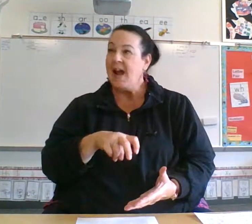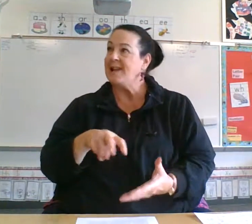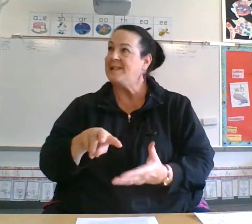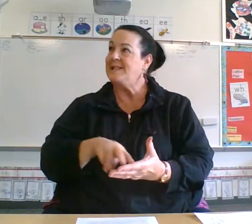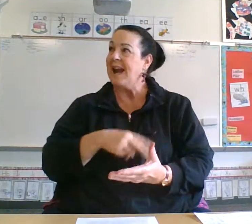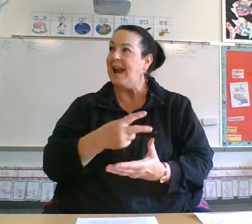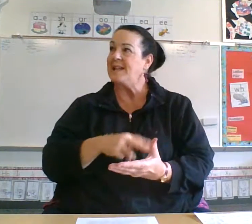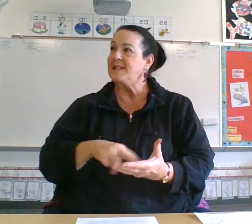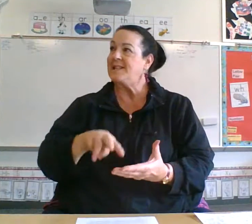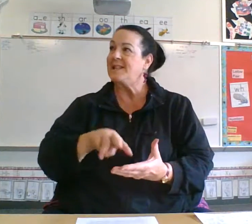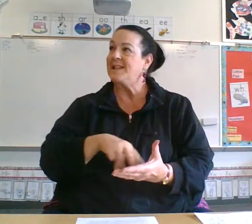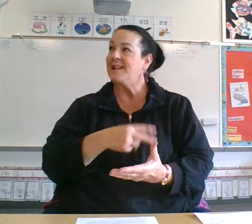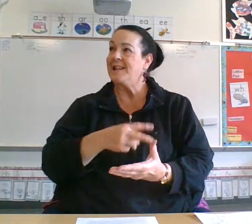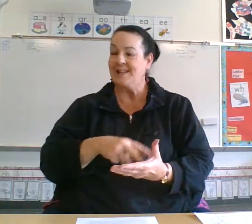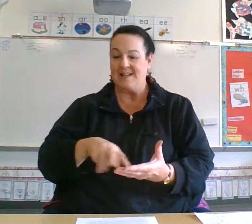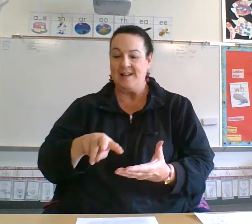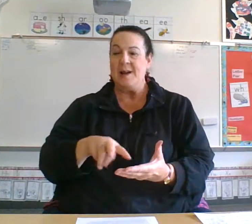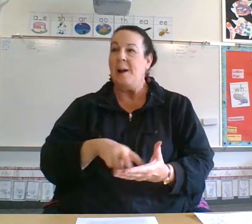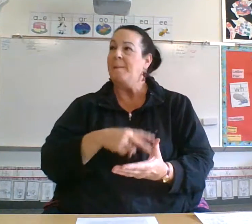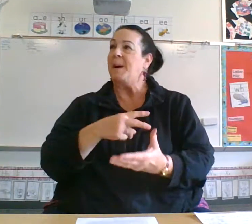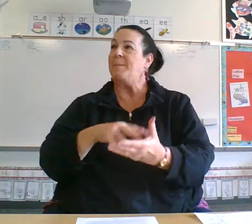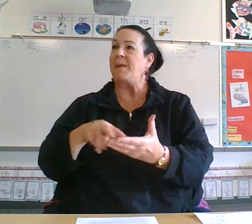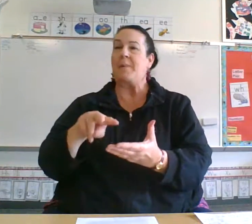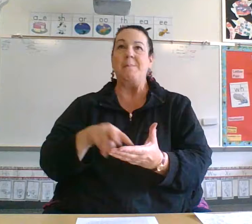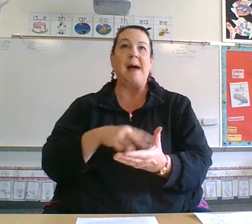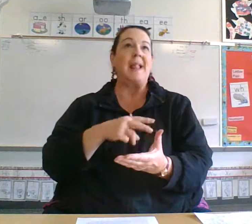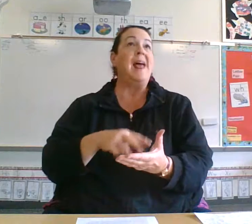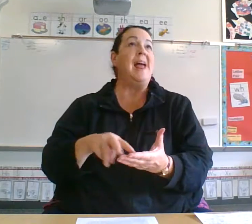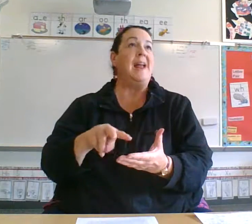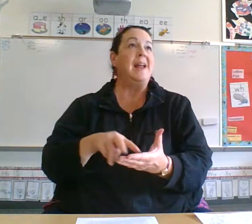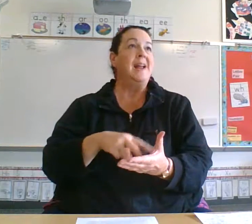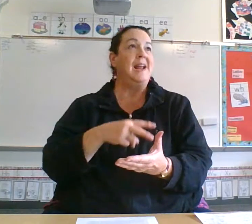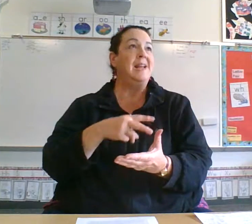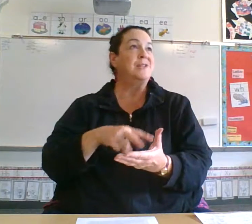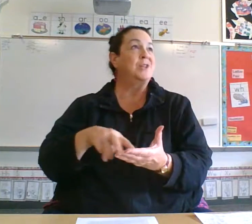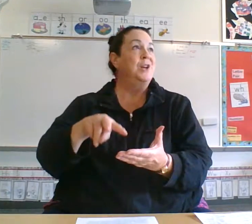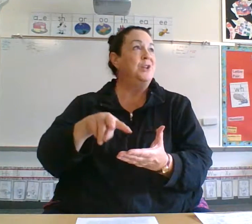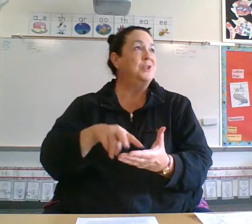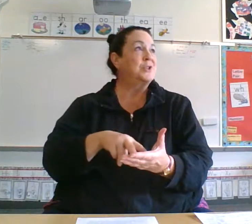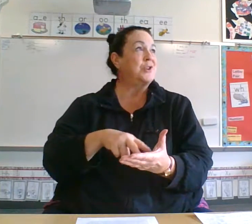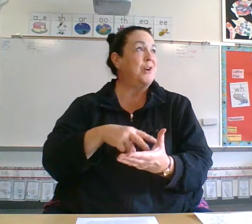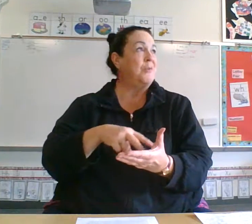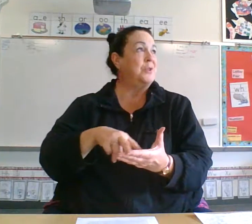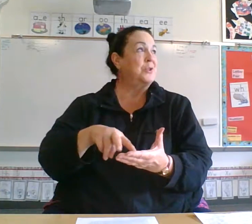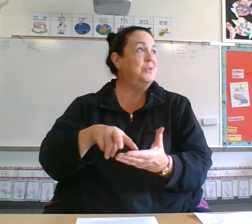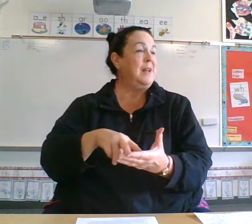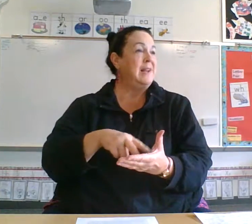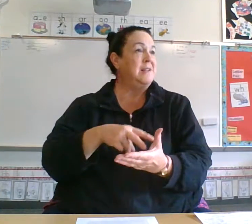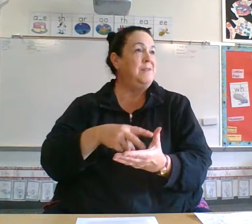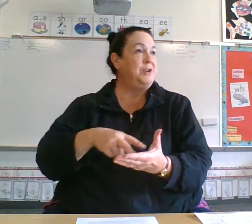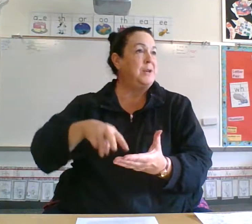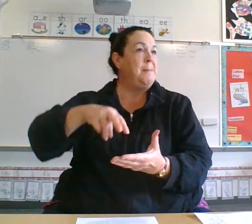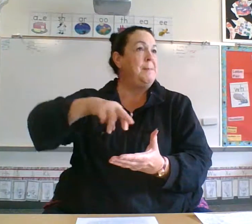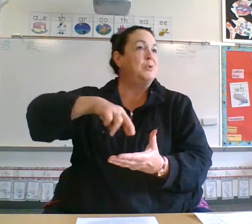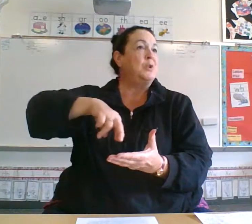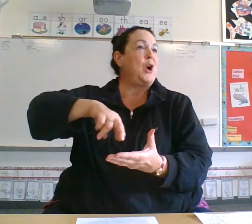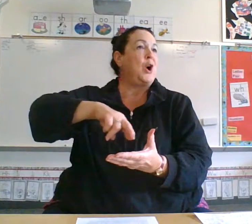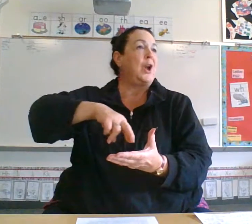And dance. But by the way, ballet is you start with your two legs and then you come up to an R like